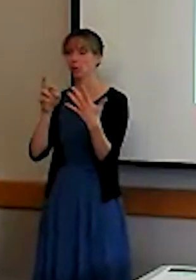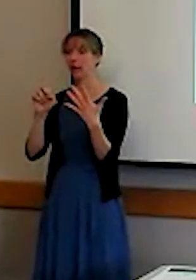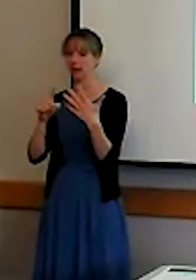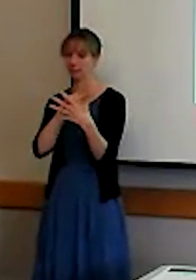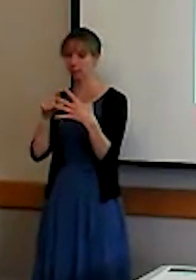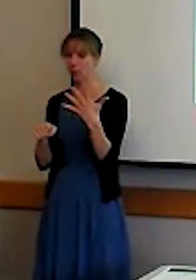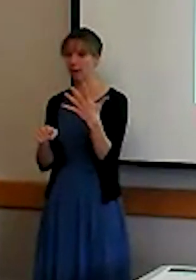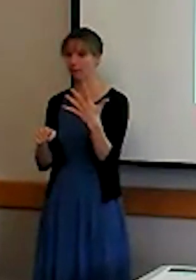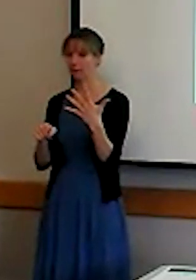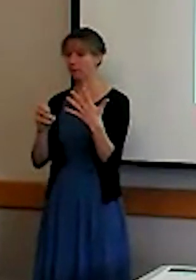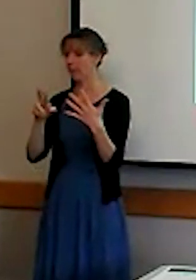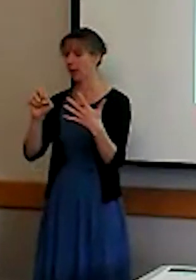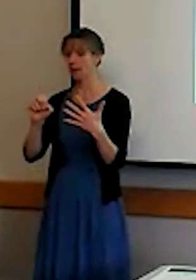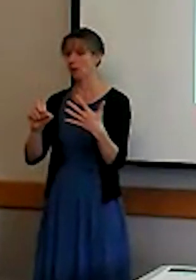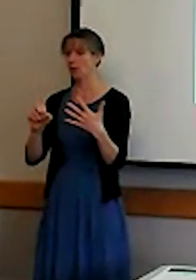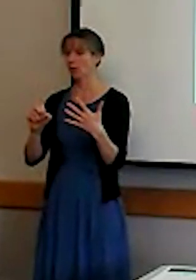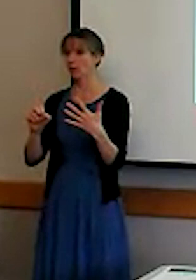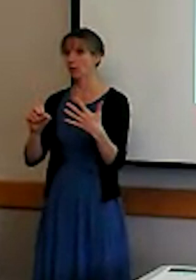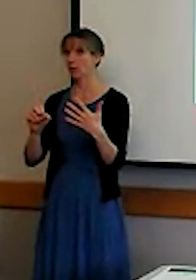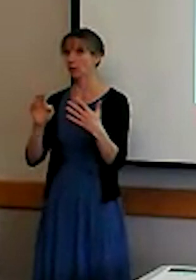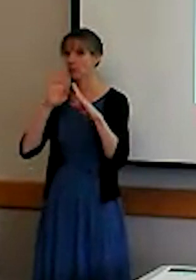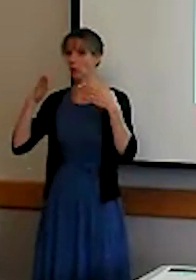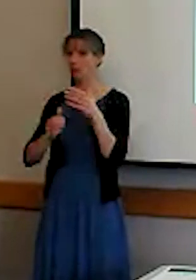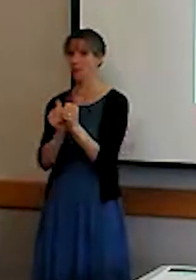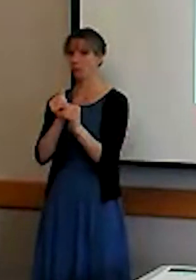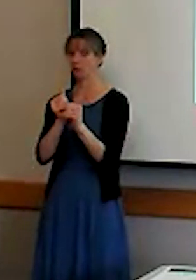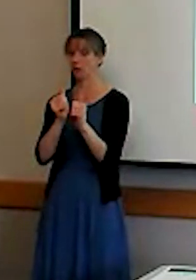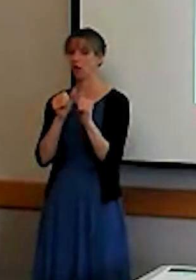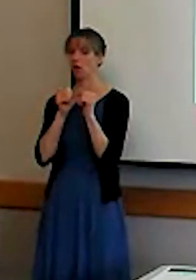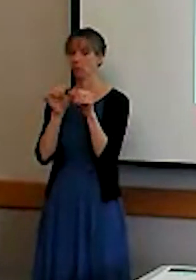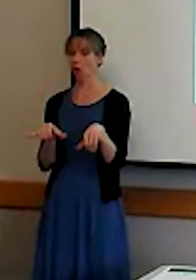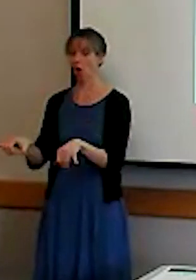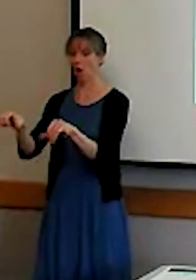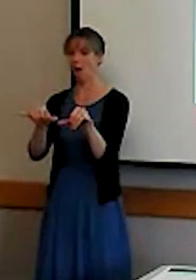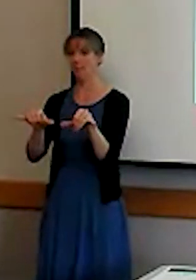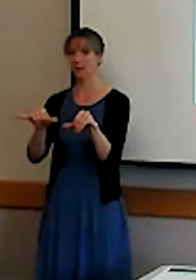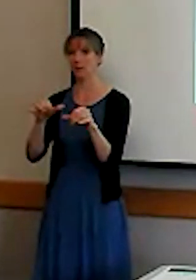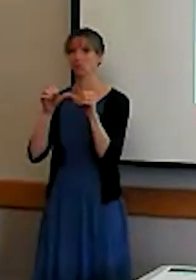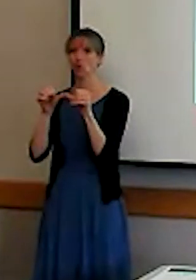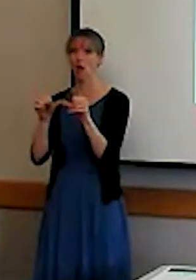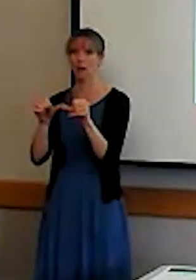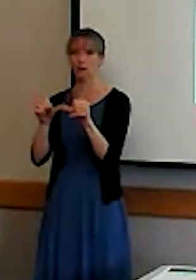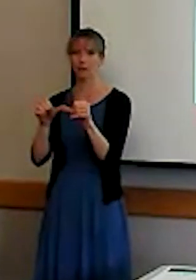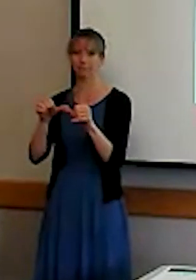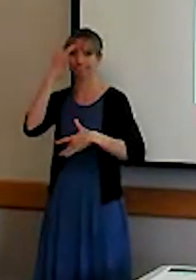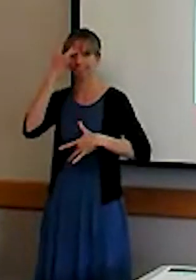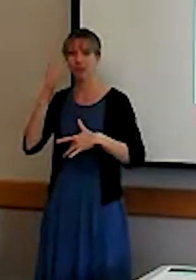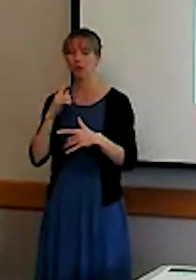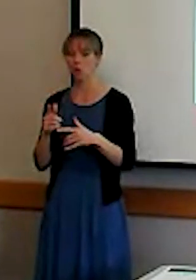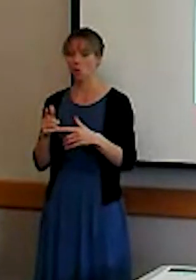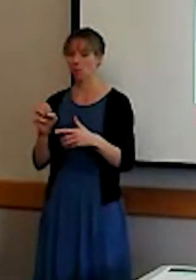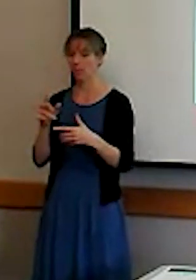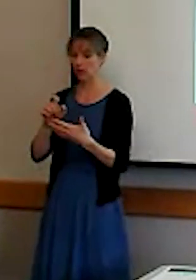The menus that cover the most common chronic conditions. So that menu element provides